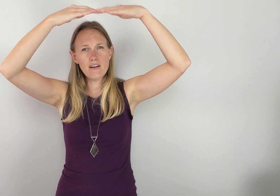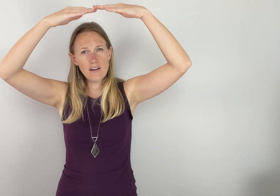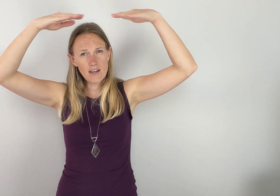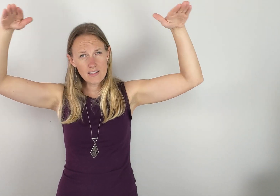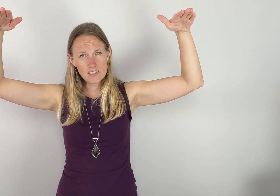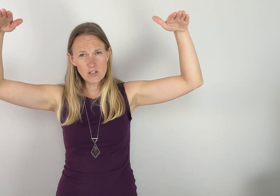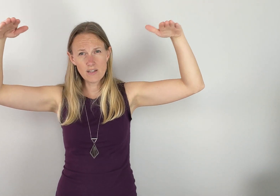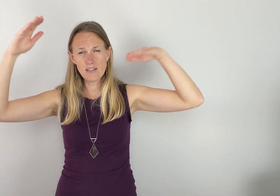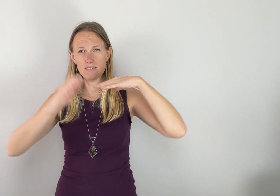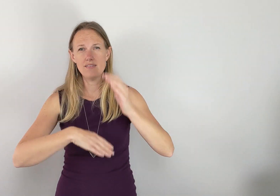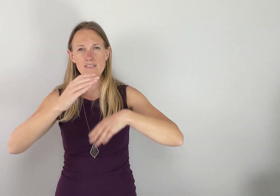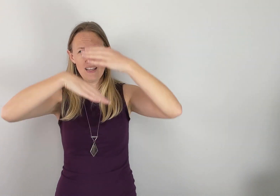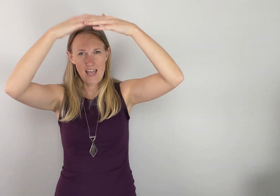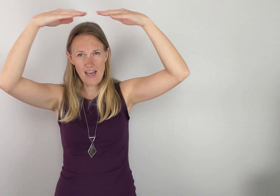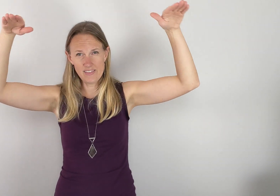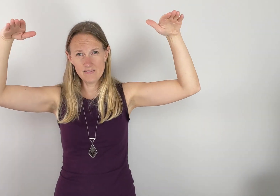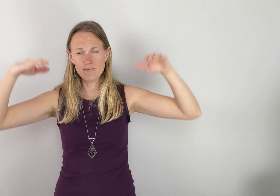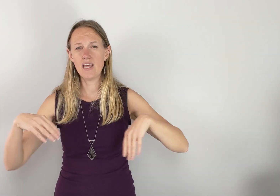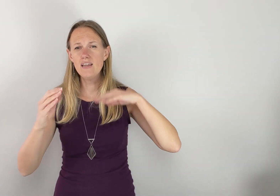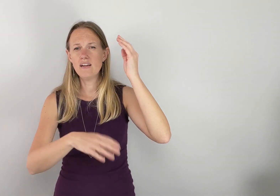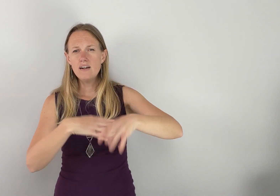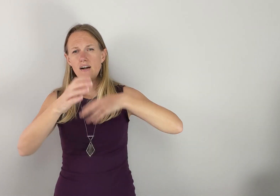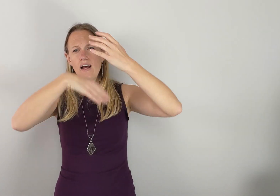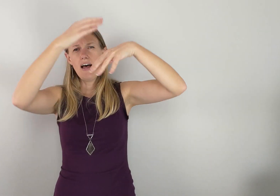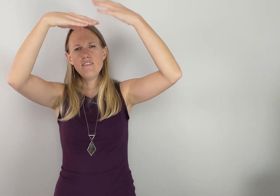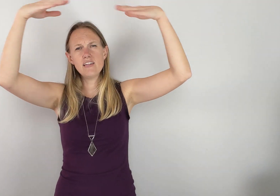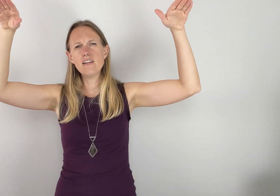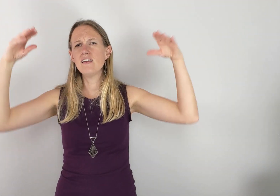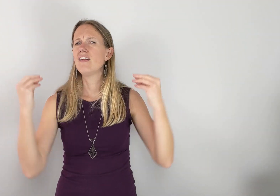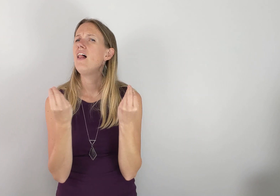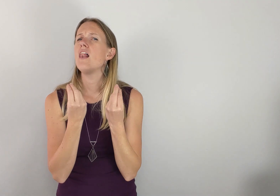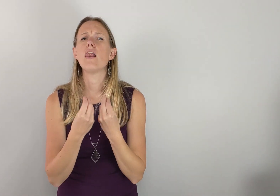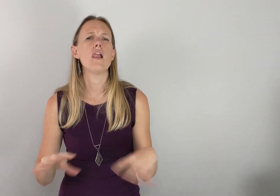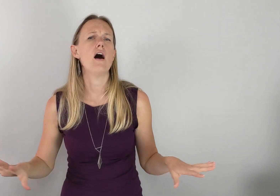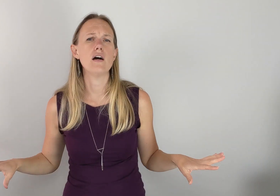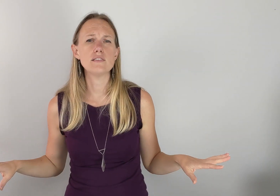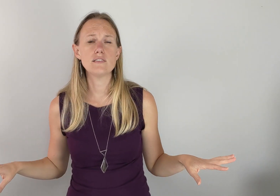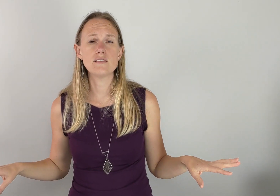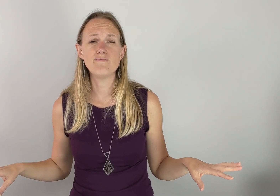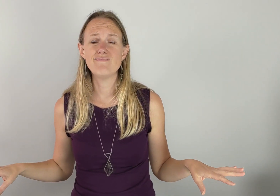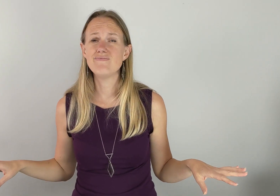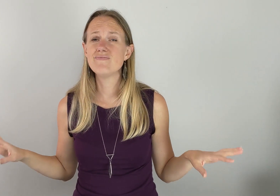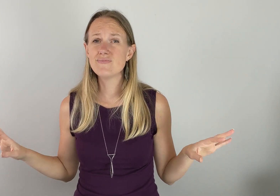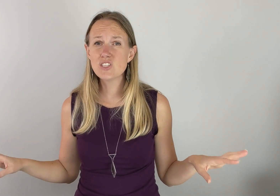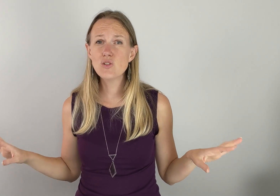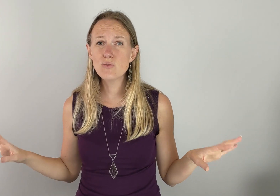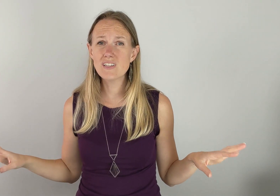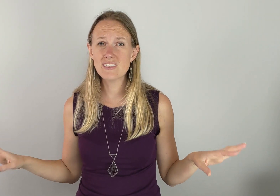another and then showing heaven, okay? Heaven lost. Two really